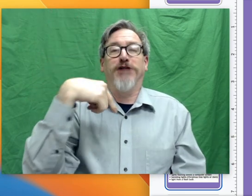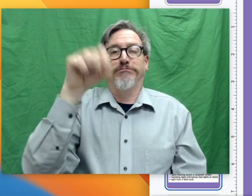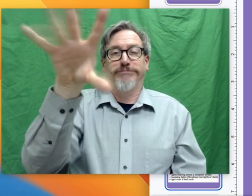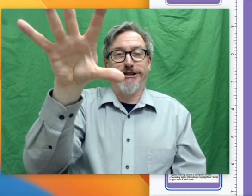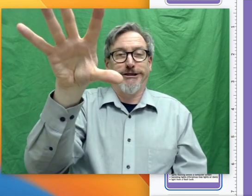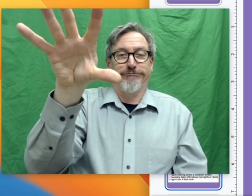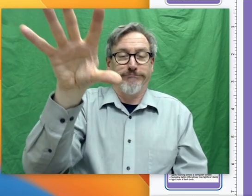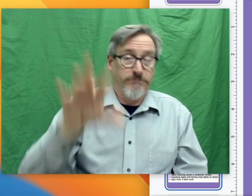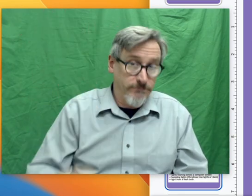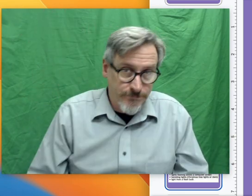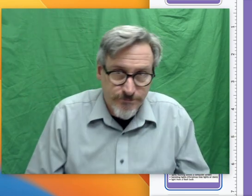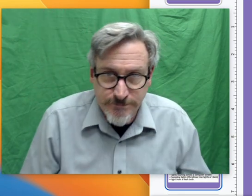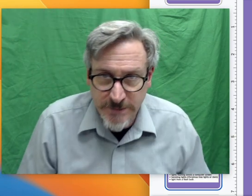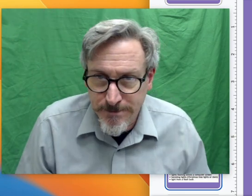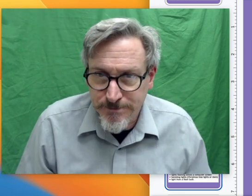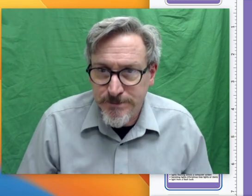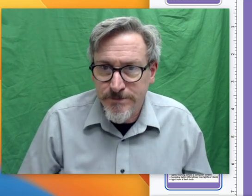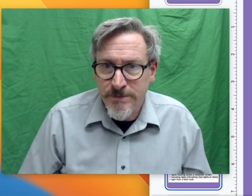red,